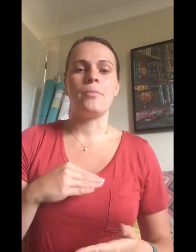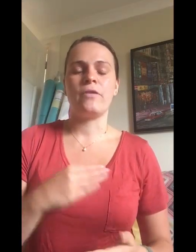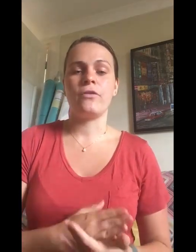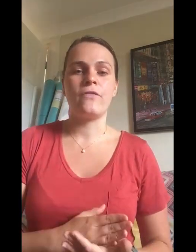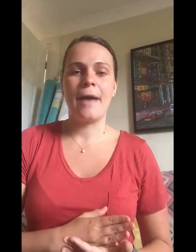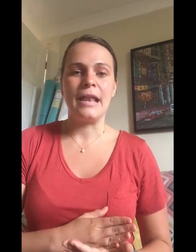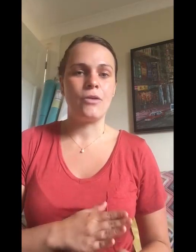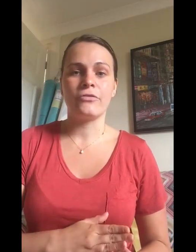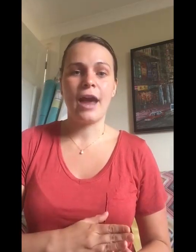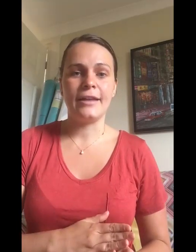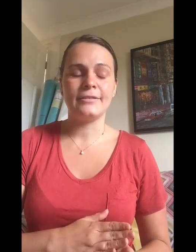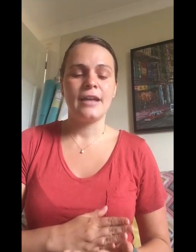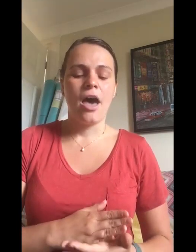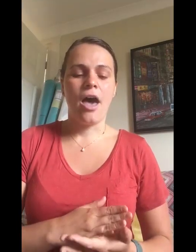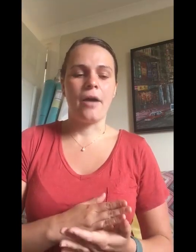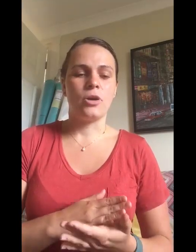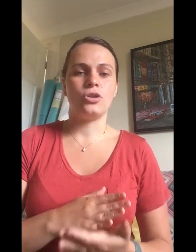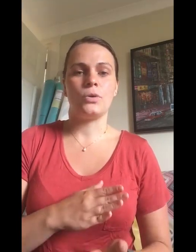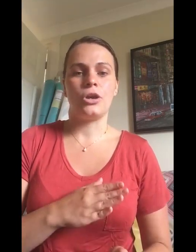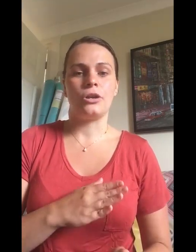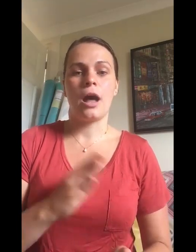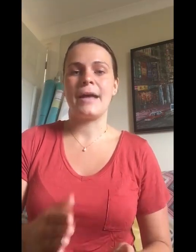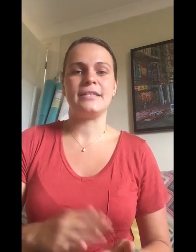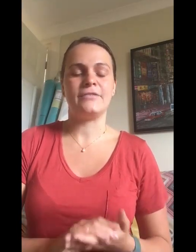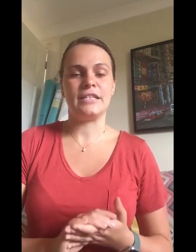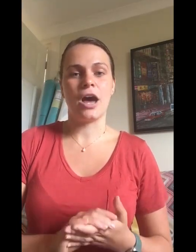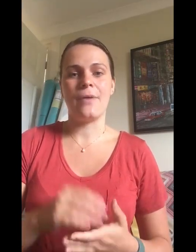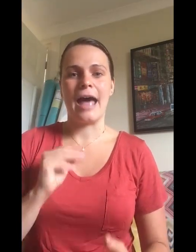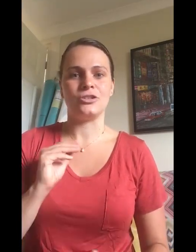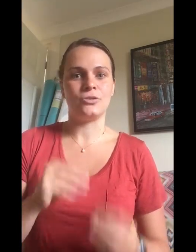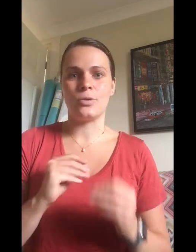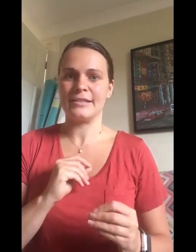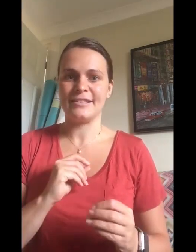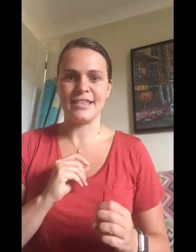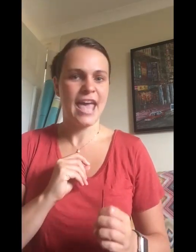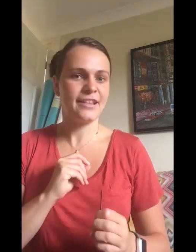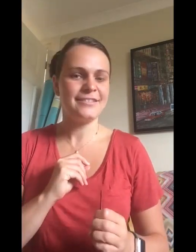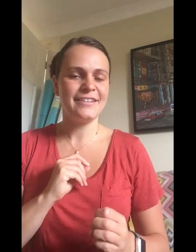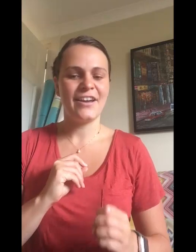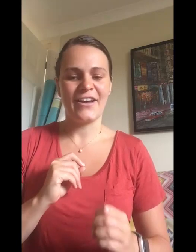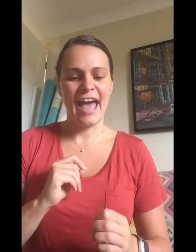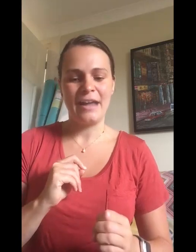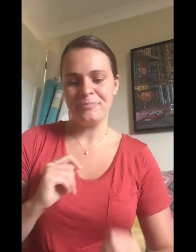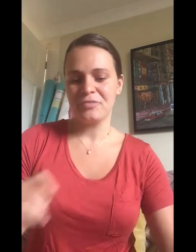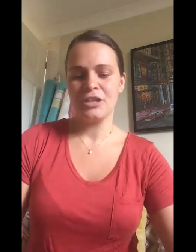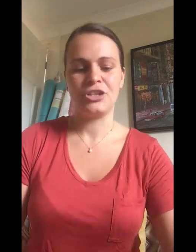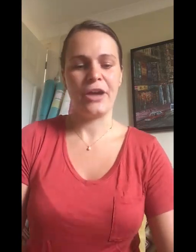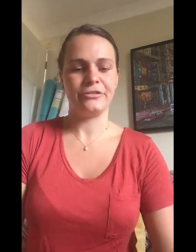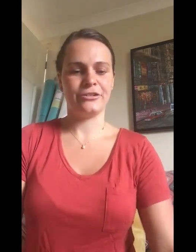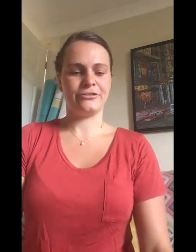with your family or friends, you can come back to this video and do the quick test at the end. Okay, so